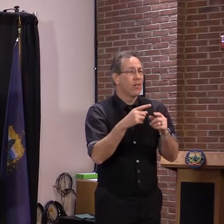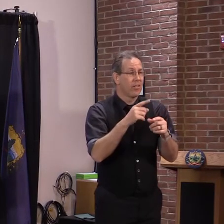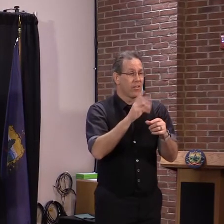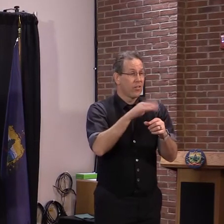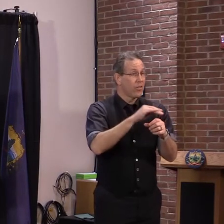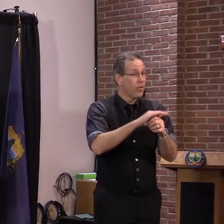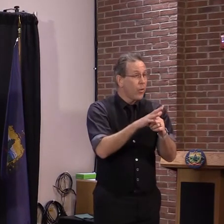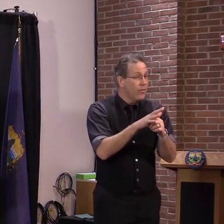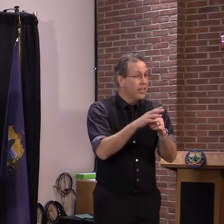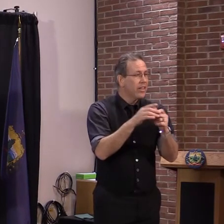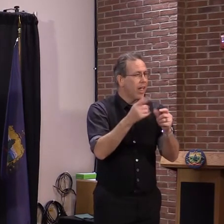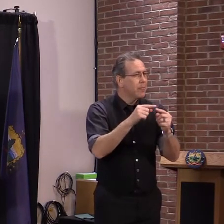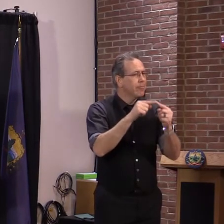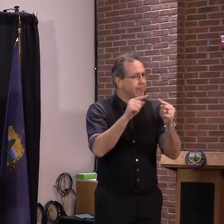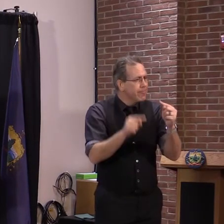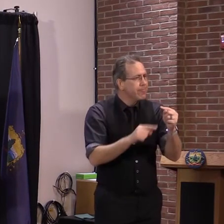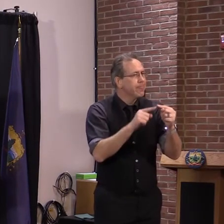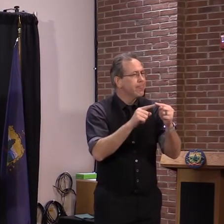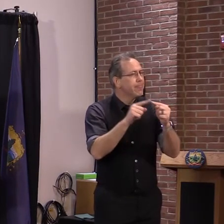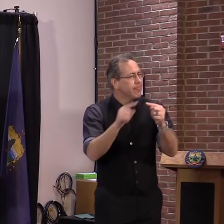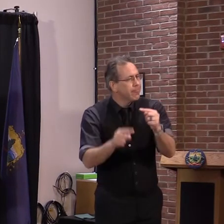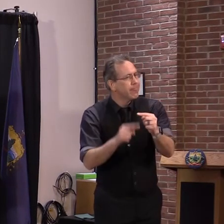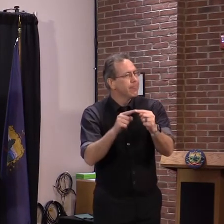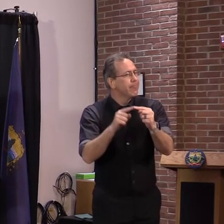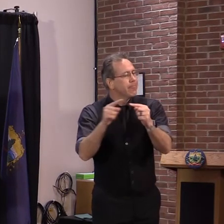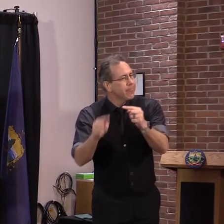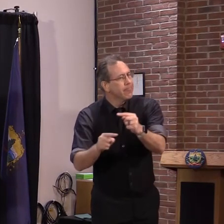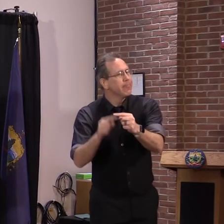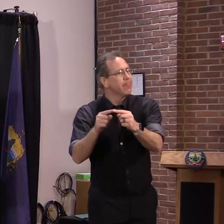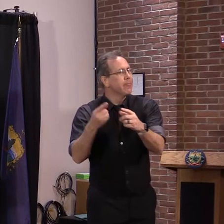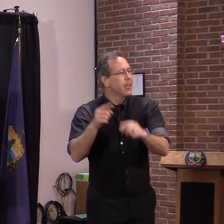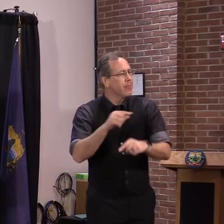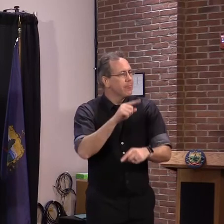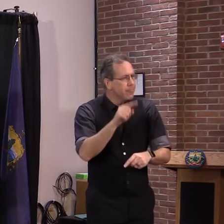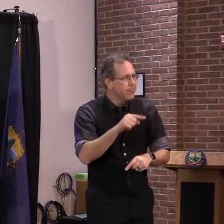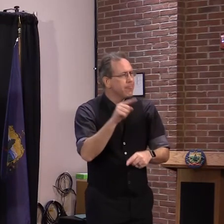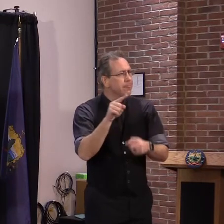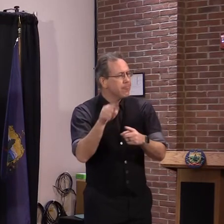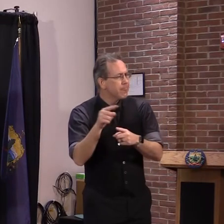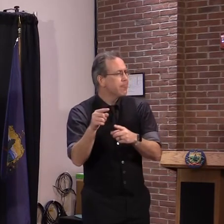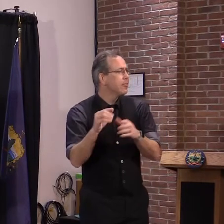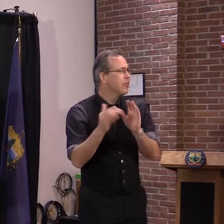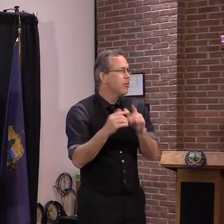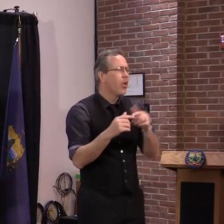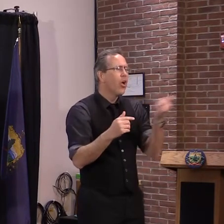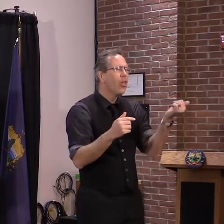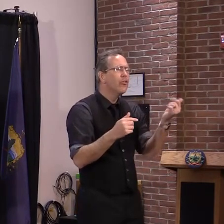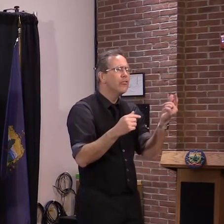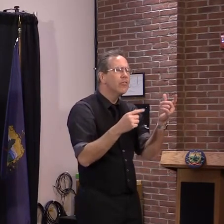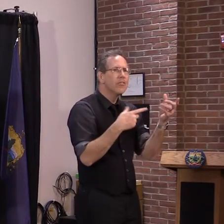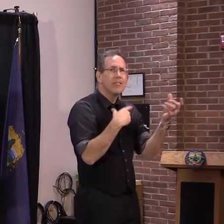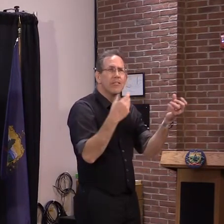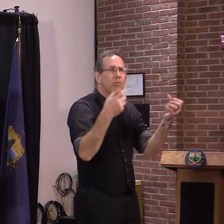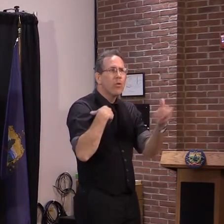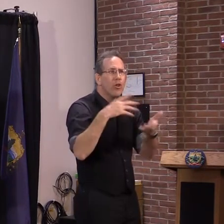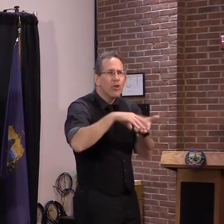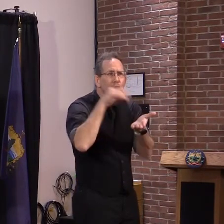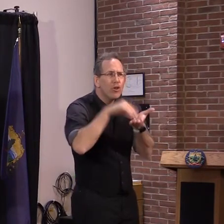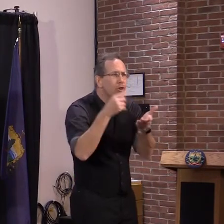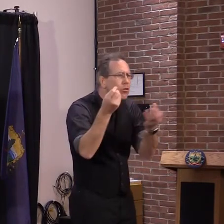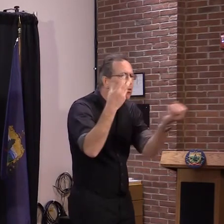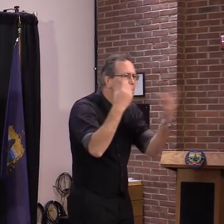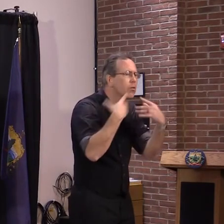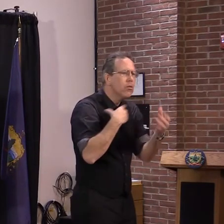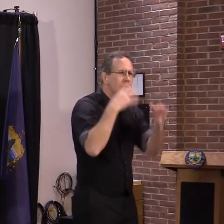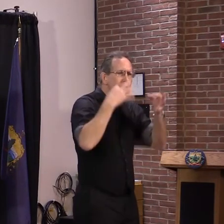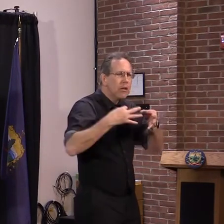you. But there's a couple other factors that are involved in our decision making that aren't cyclical. And one, an important one, particularly to draw a through